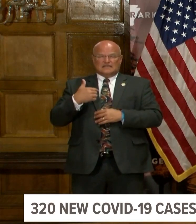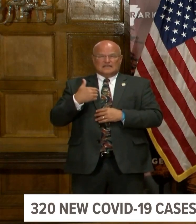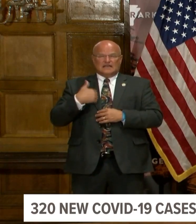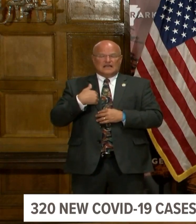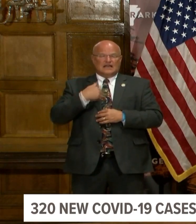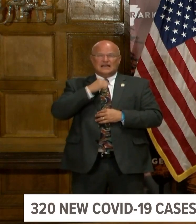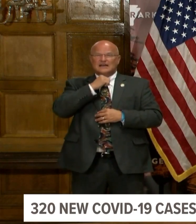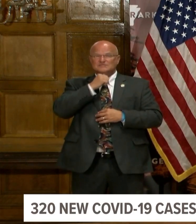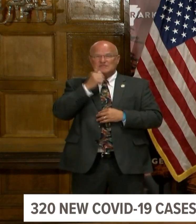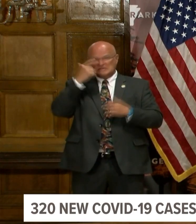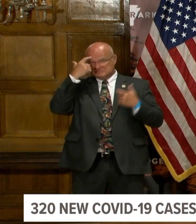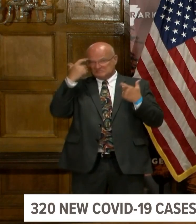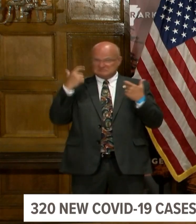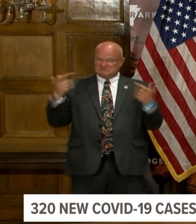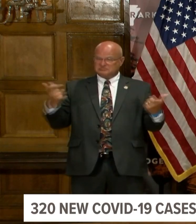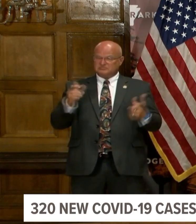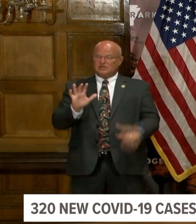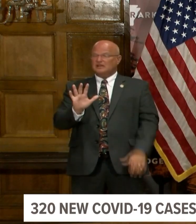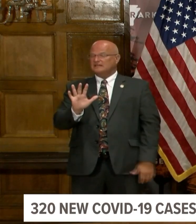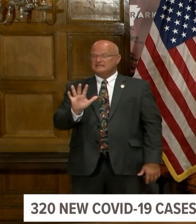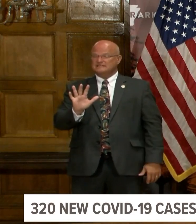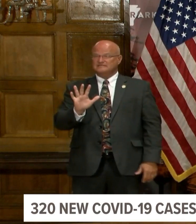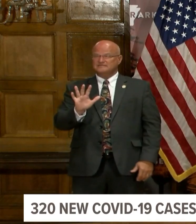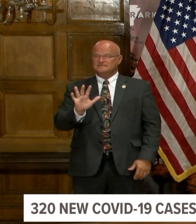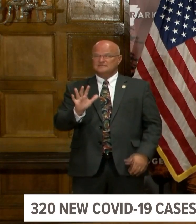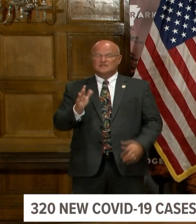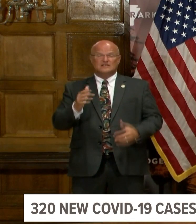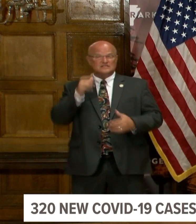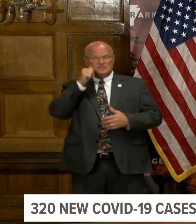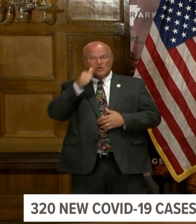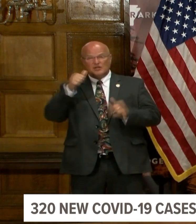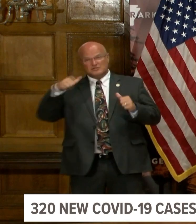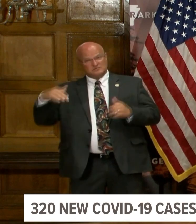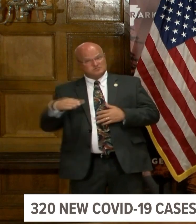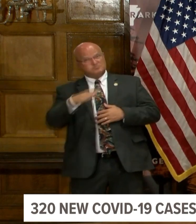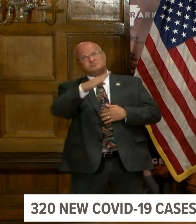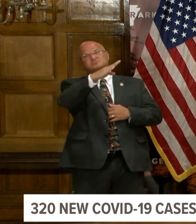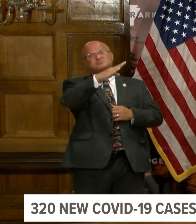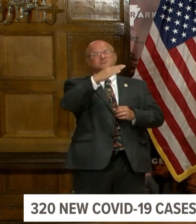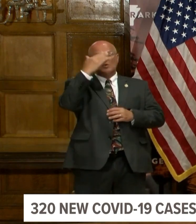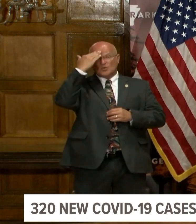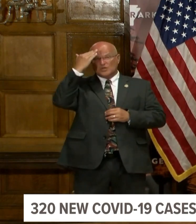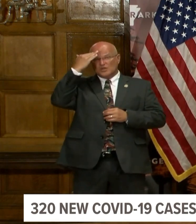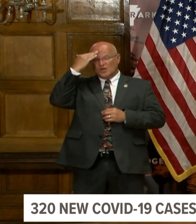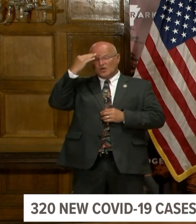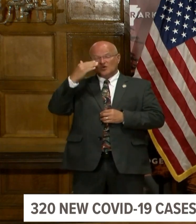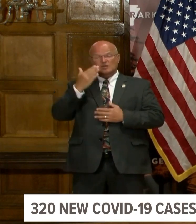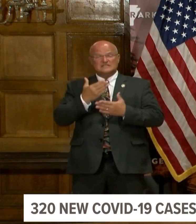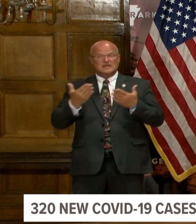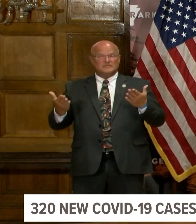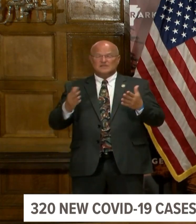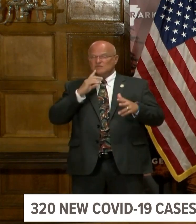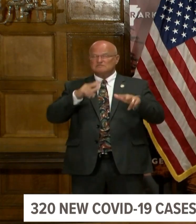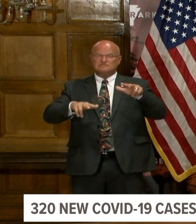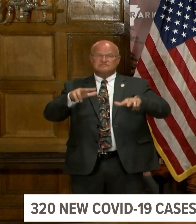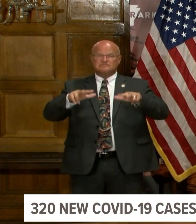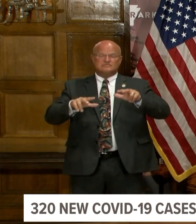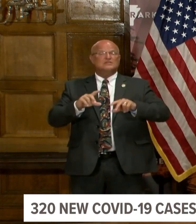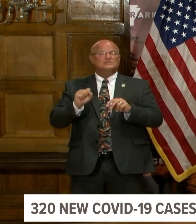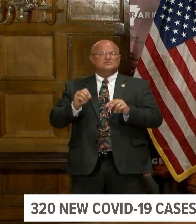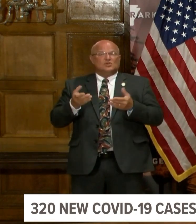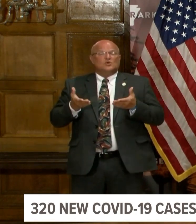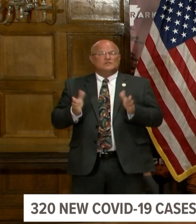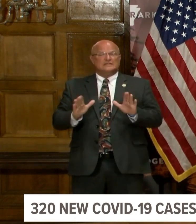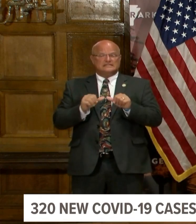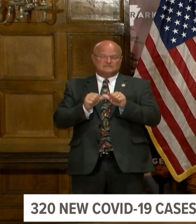I'm not cocky about this business. As I said, we could have a spike tomorrow. We know how uncertain some things are. So